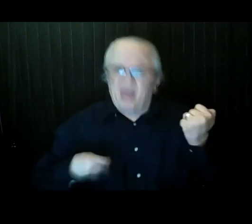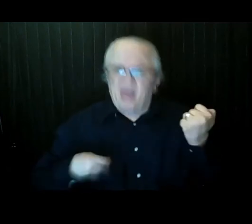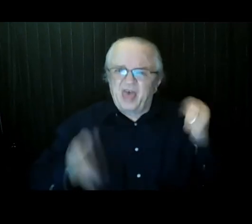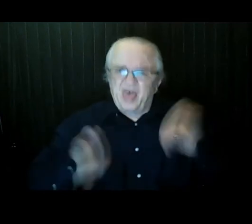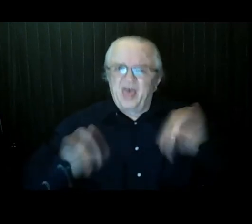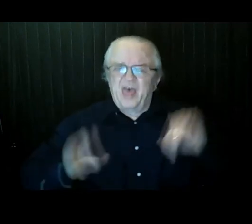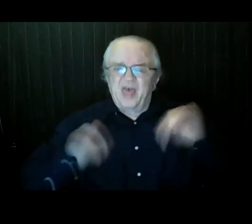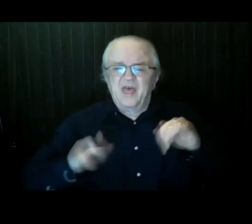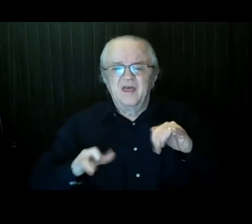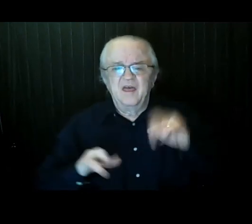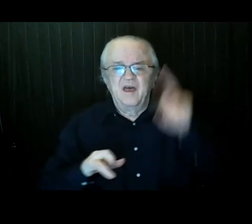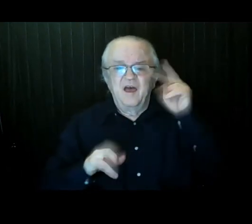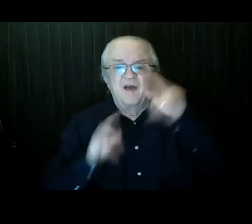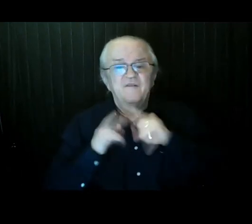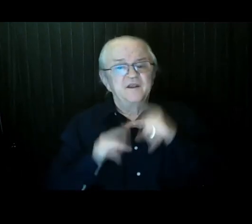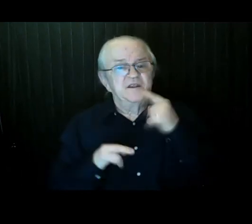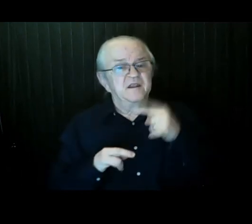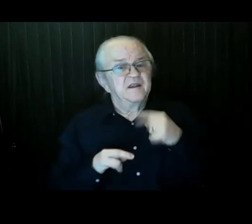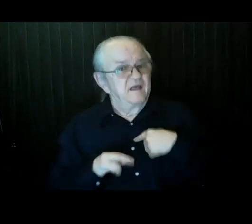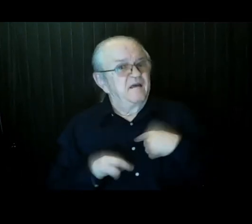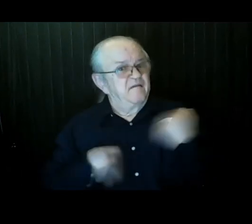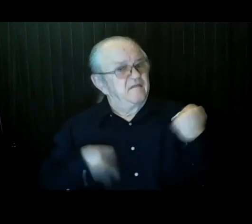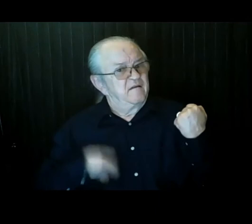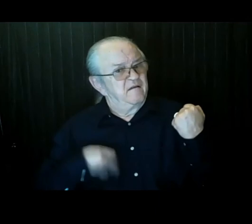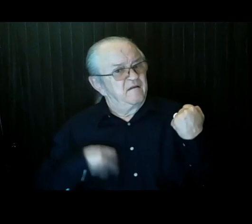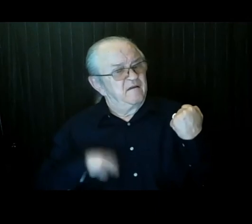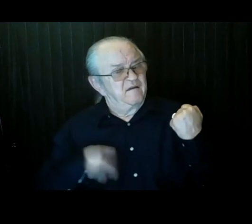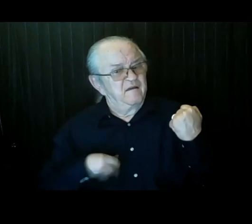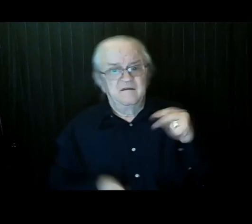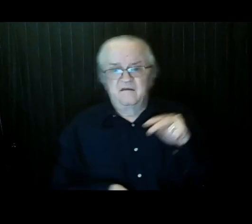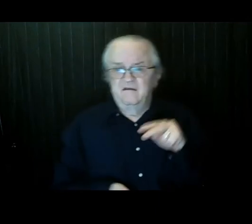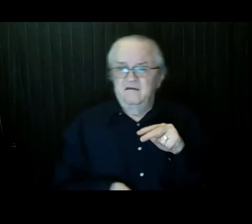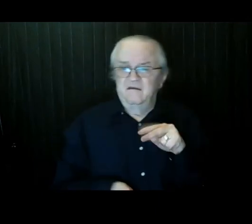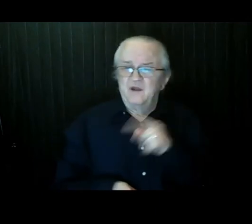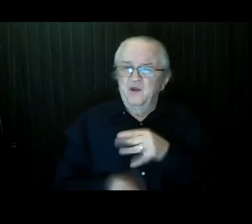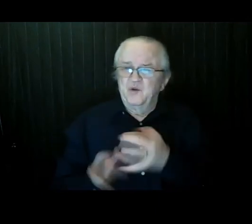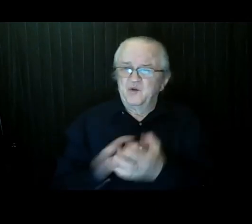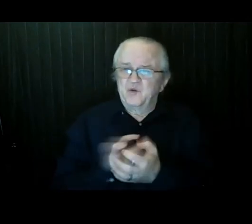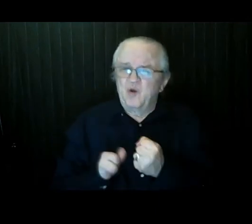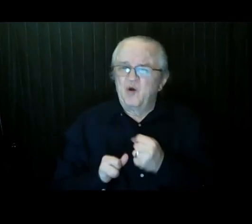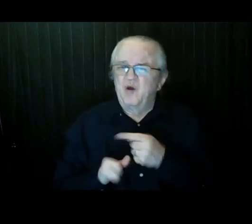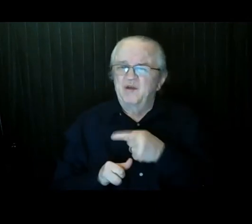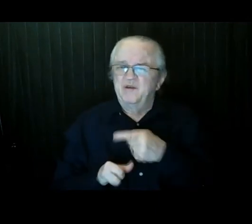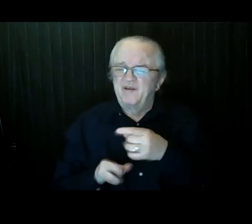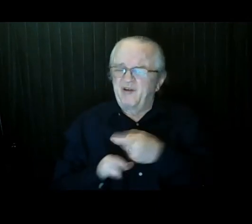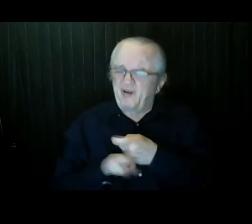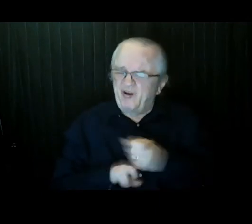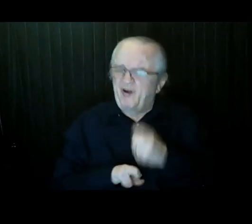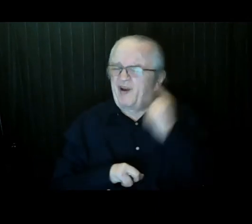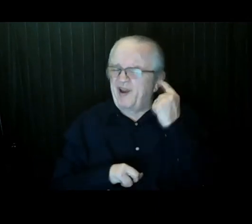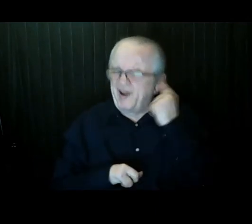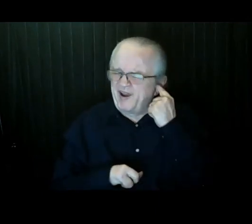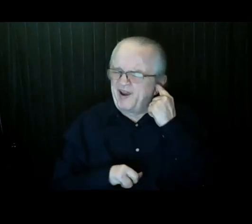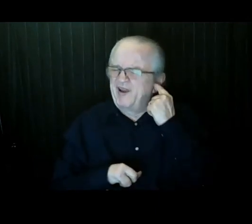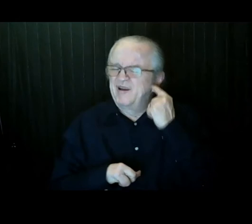my uncle's friend said, I'm playing it. Well, they said, no, you're destroying it. You're beating it up and you're hurting all of our ears. He said, no.